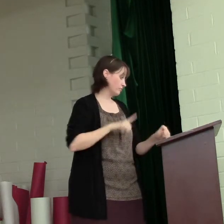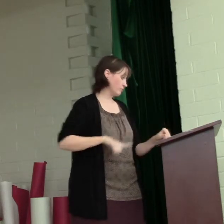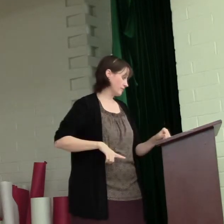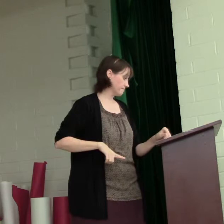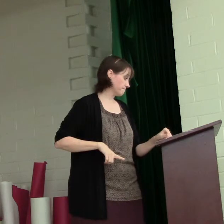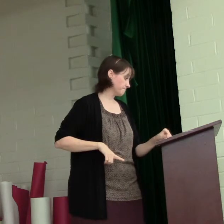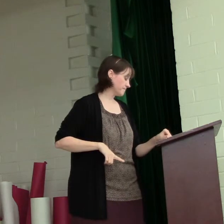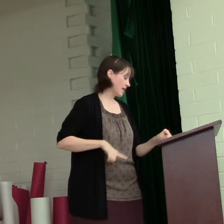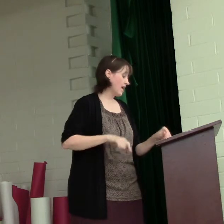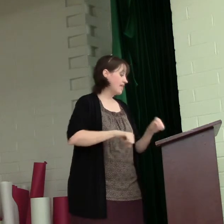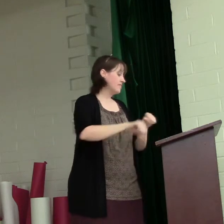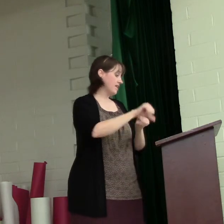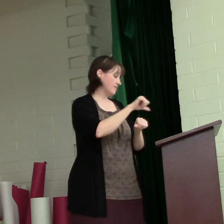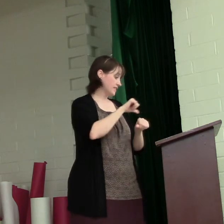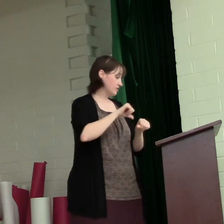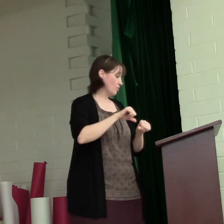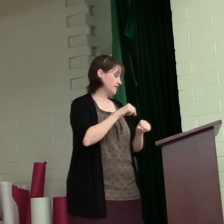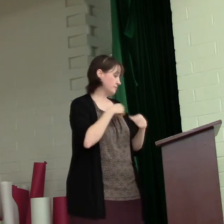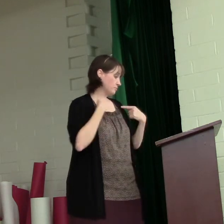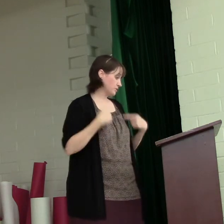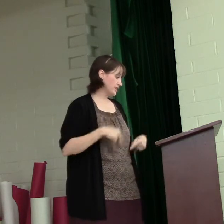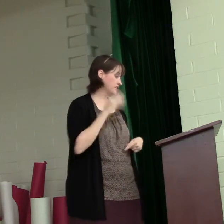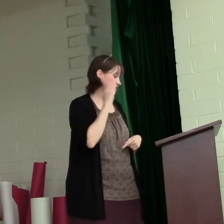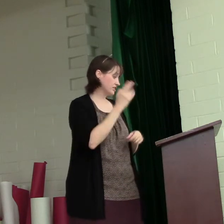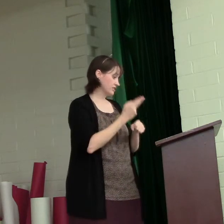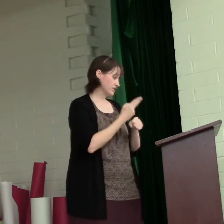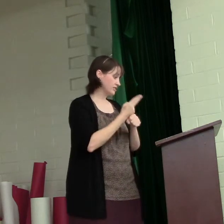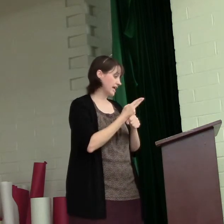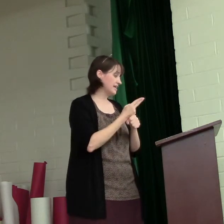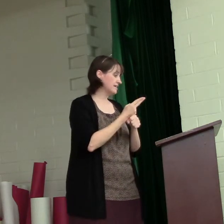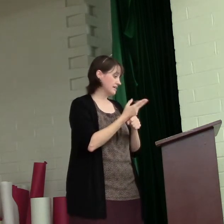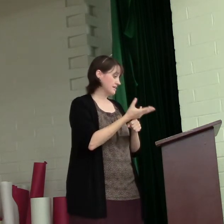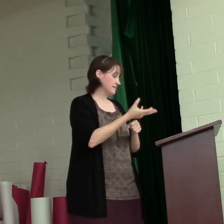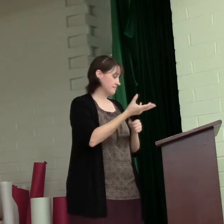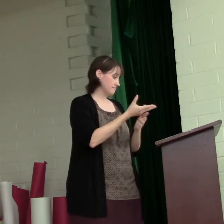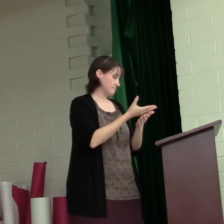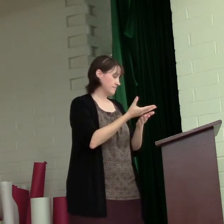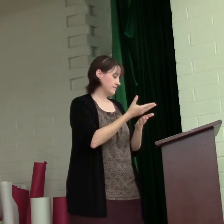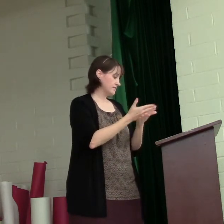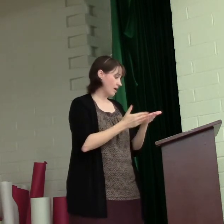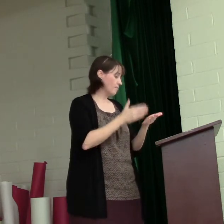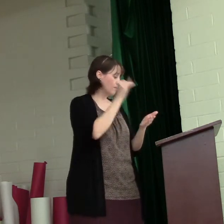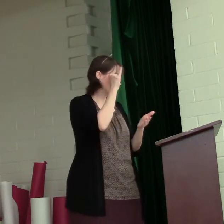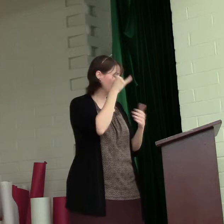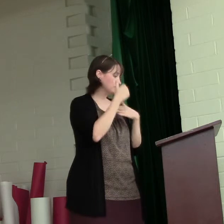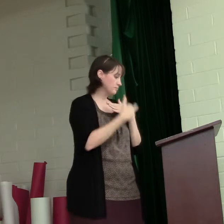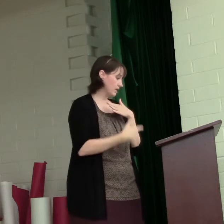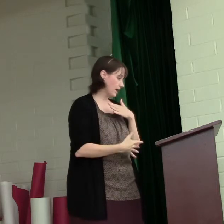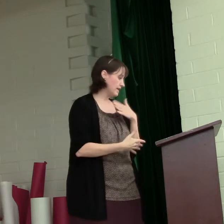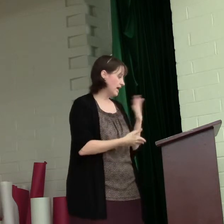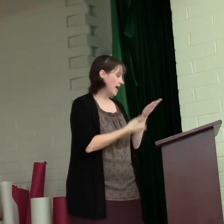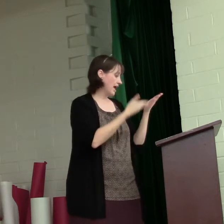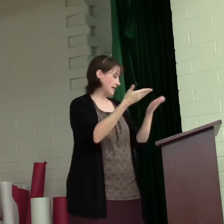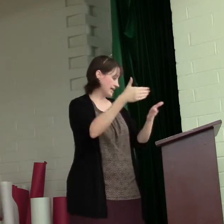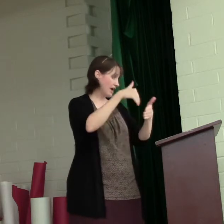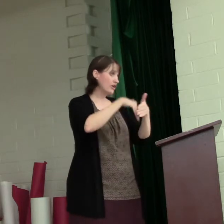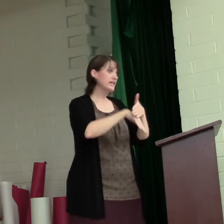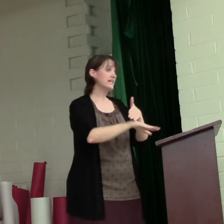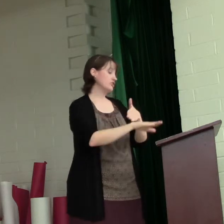Lord. Then the anointed priest shall take some of the bull's blood and carry it into